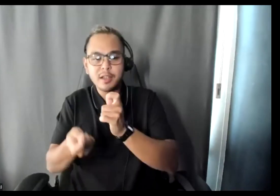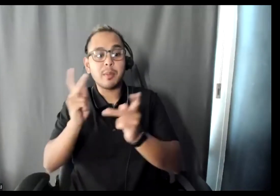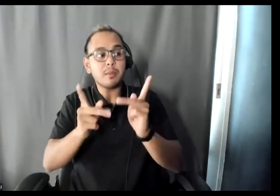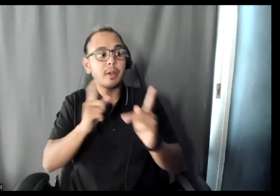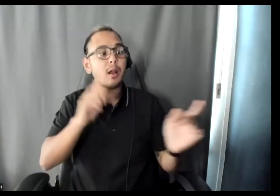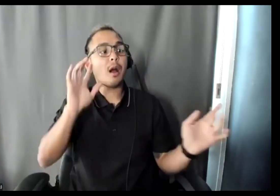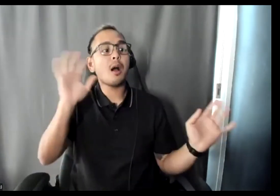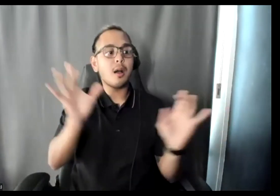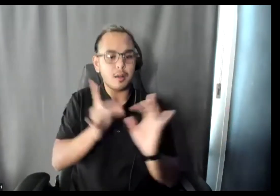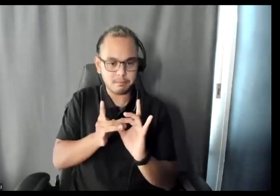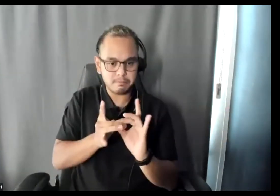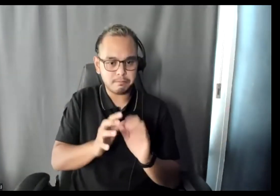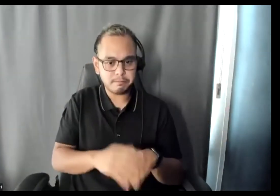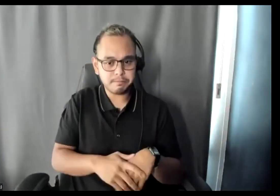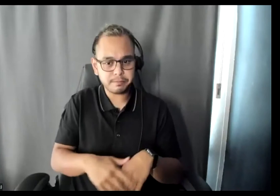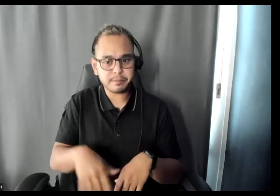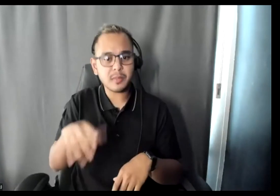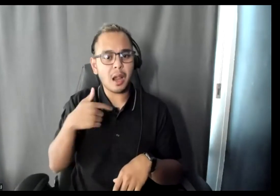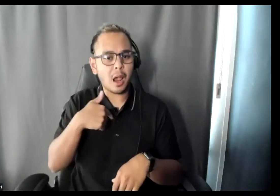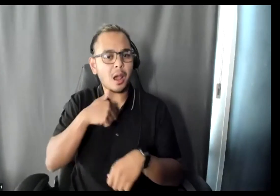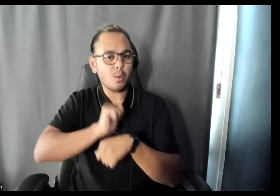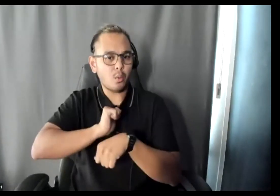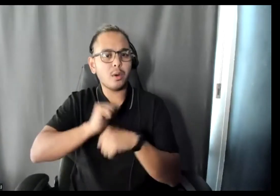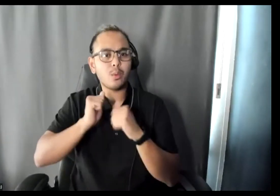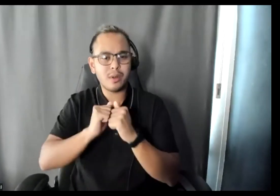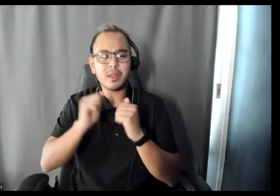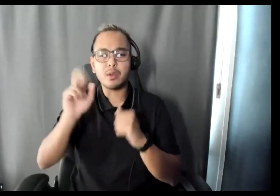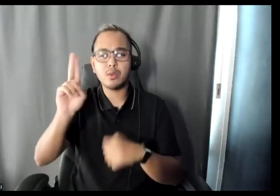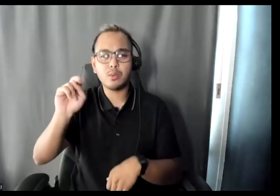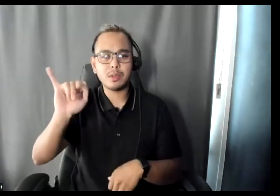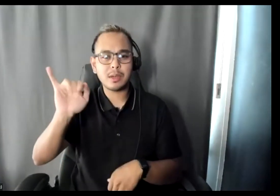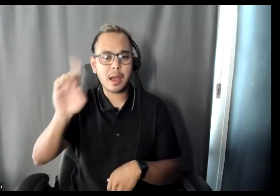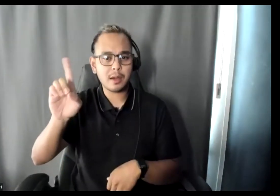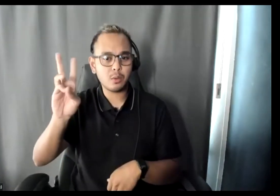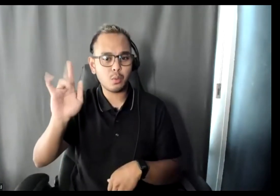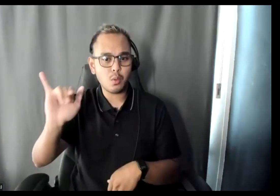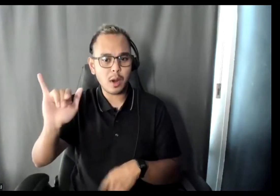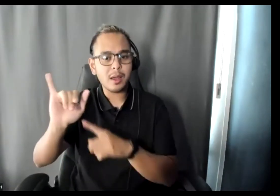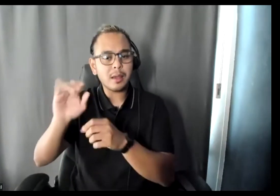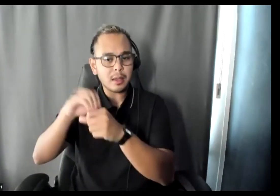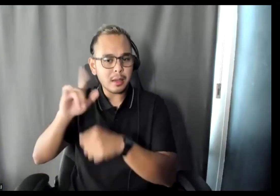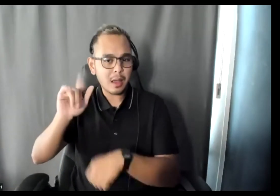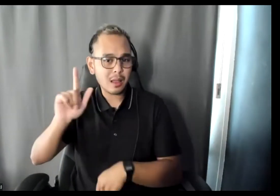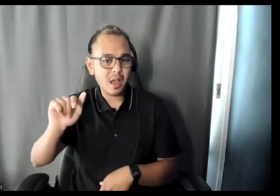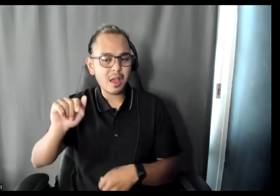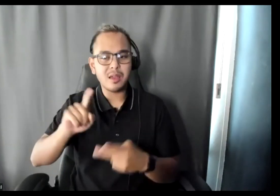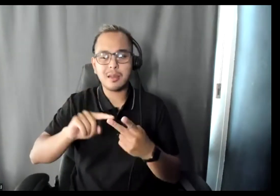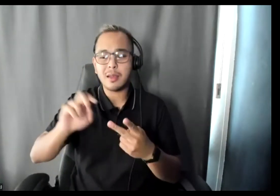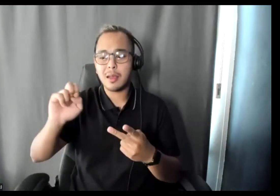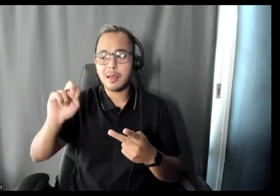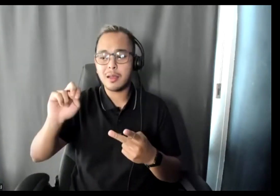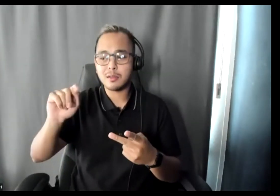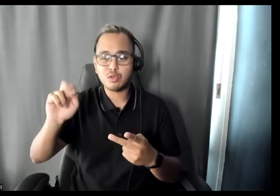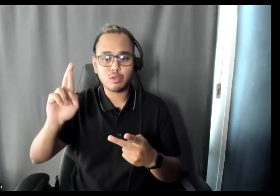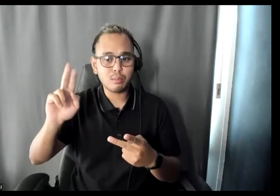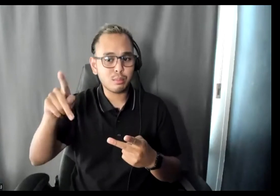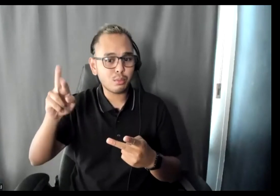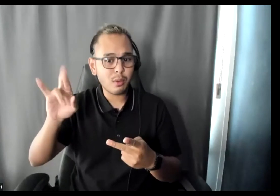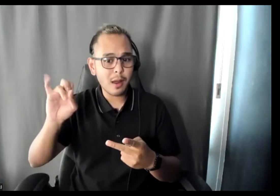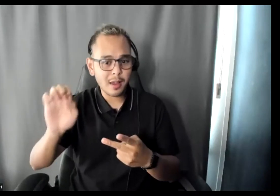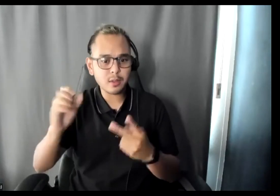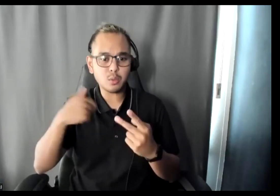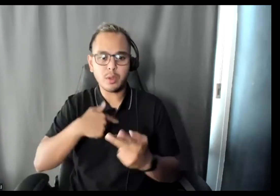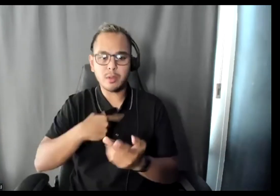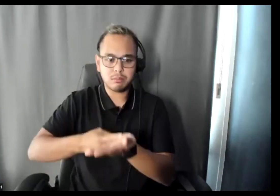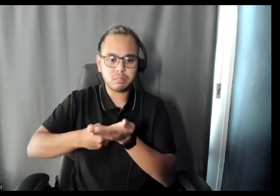before. I've been working a lot with the folks at United Way in LA and Enterprise Community Partners around the same issue on homelessness and how we think